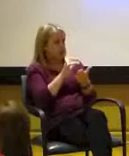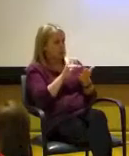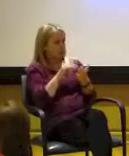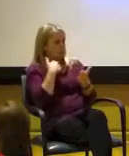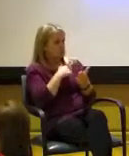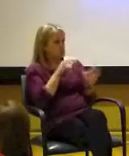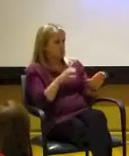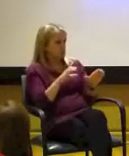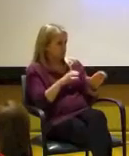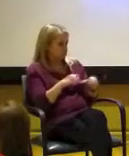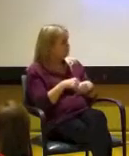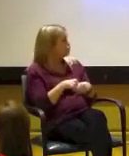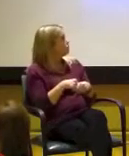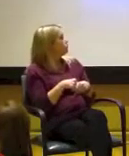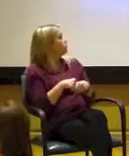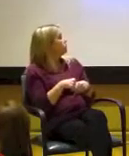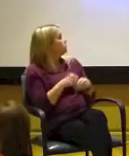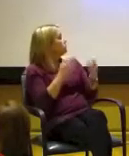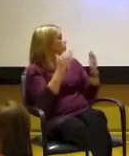need?